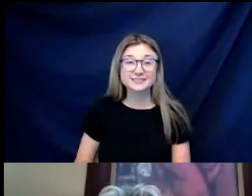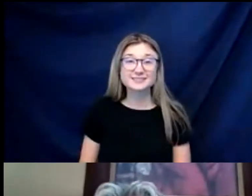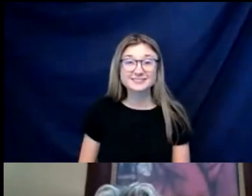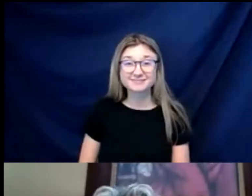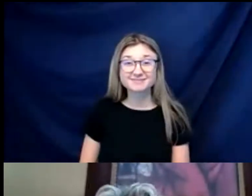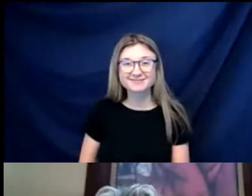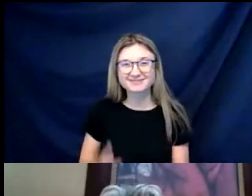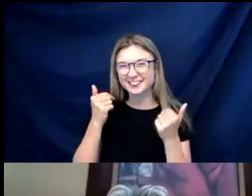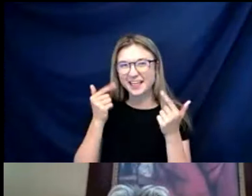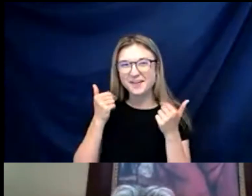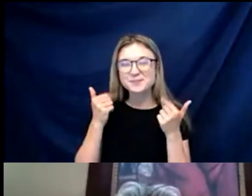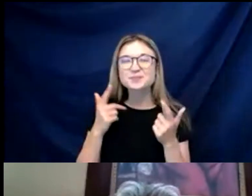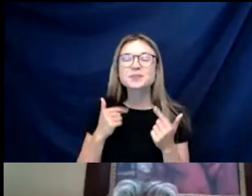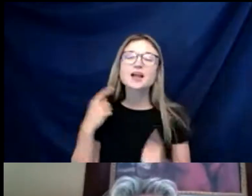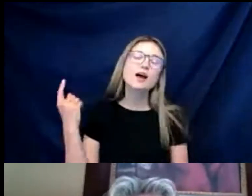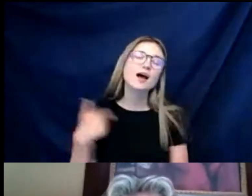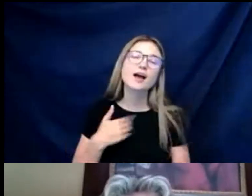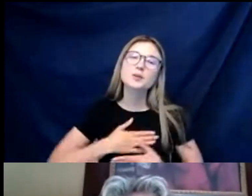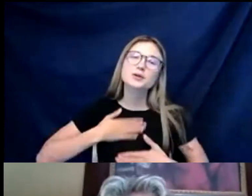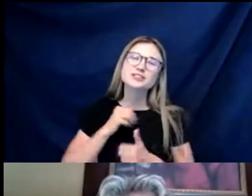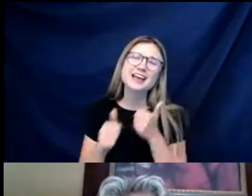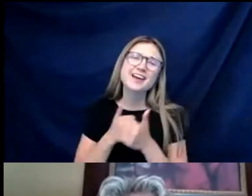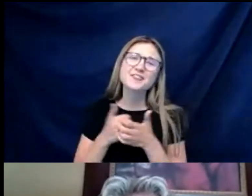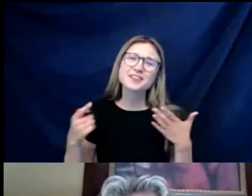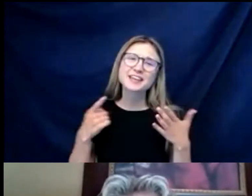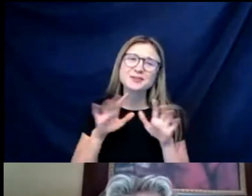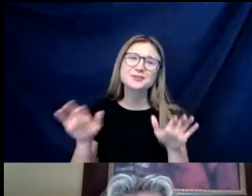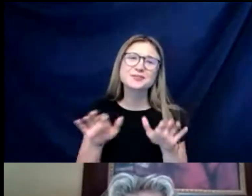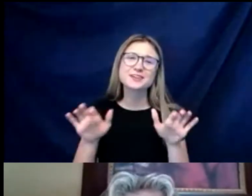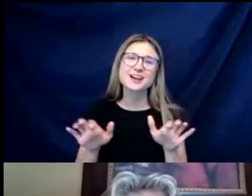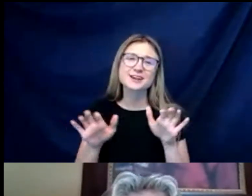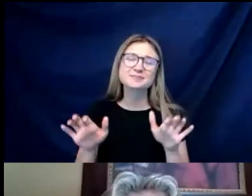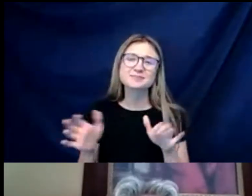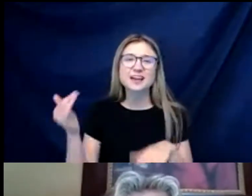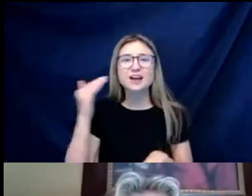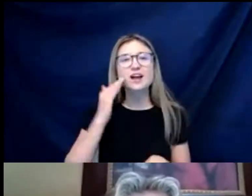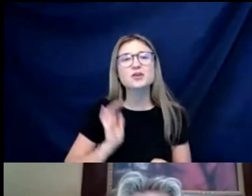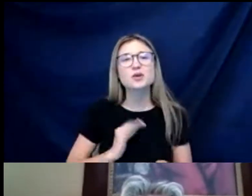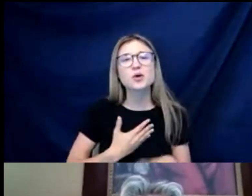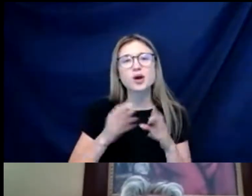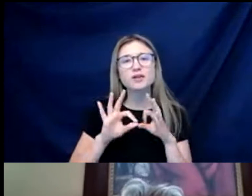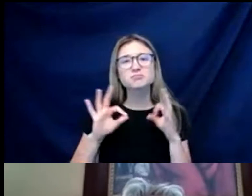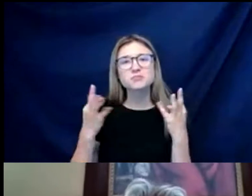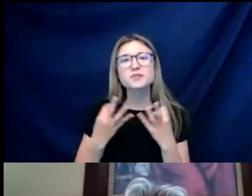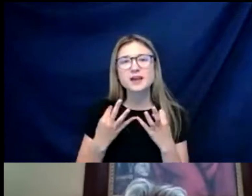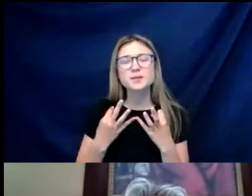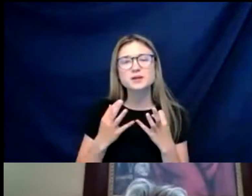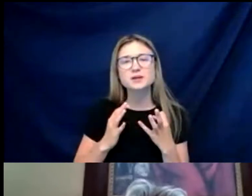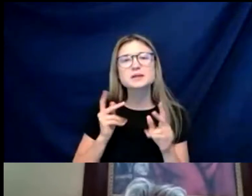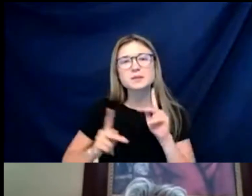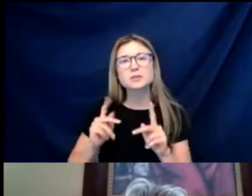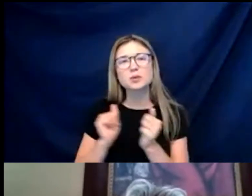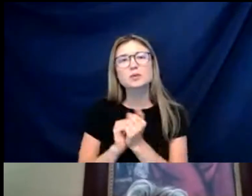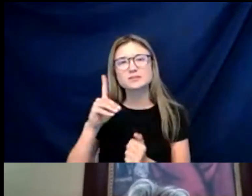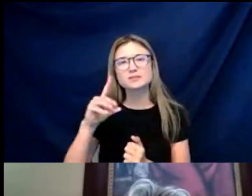So I appreciate everything that you've done. And I know our families and our people with disabilities are better